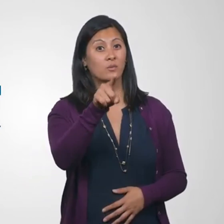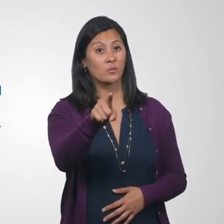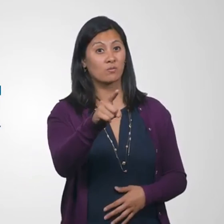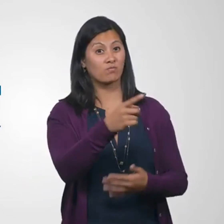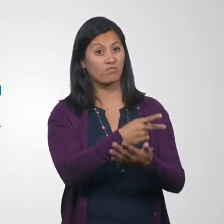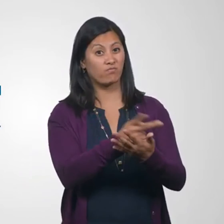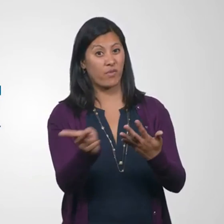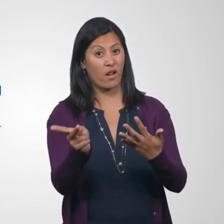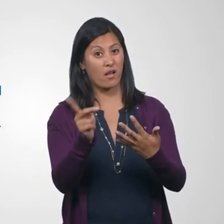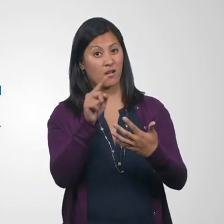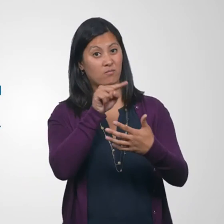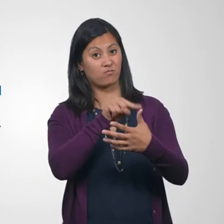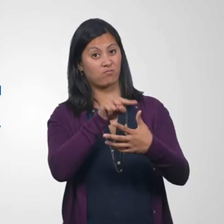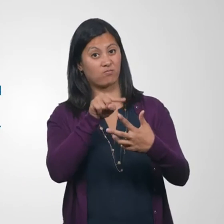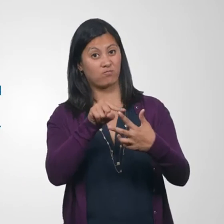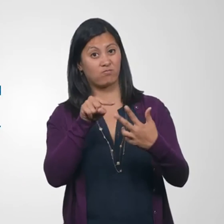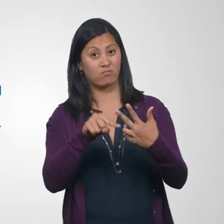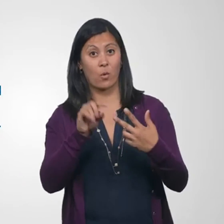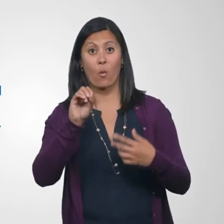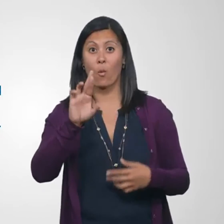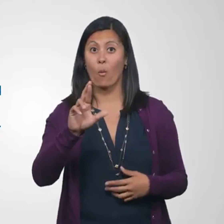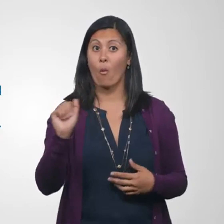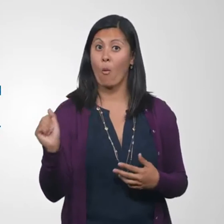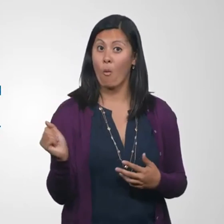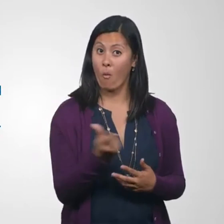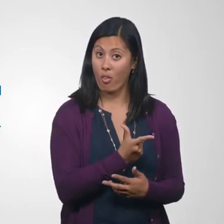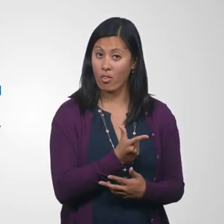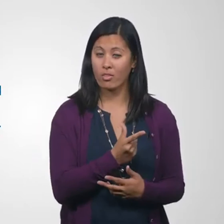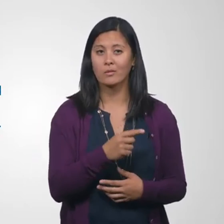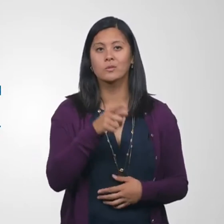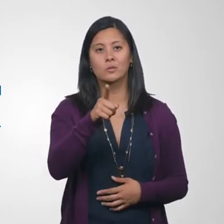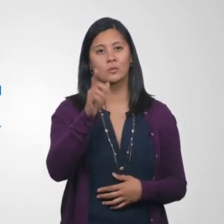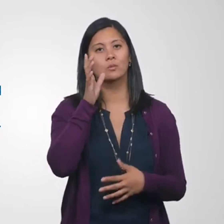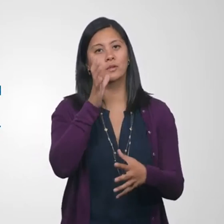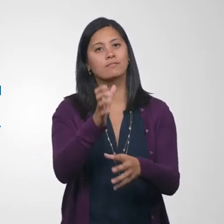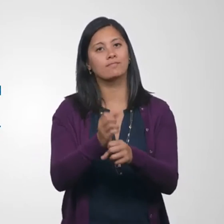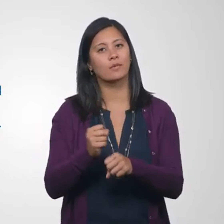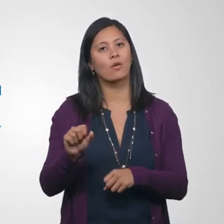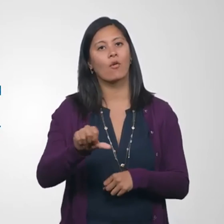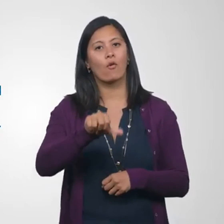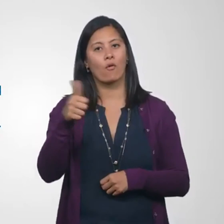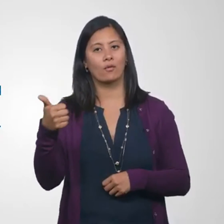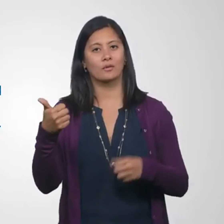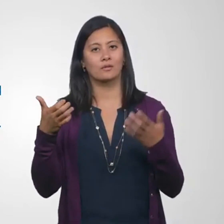If you do not pass part or all of the test, you will receive another chance.